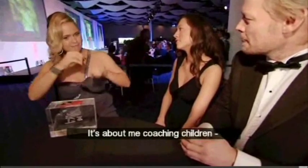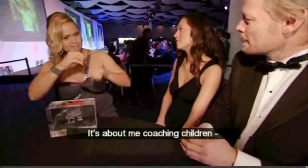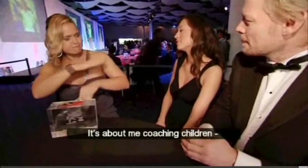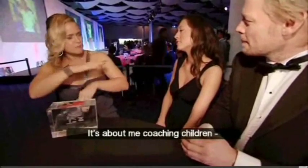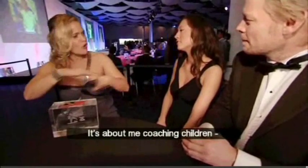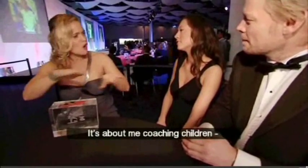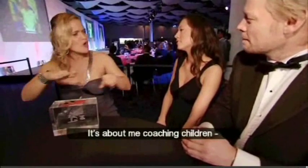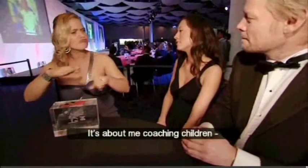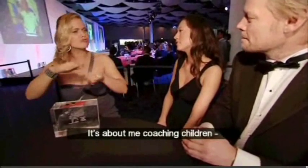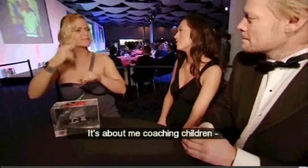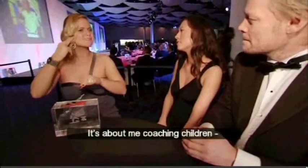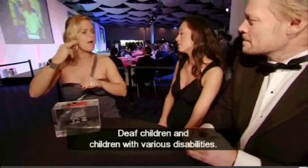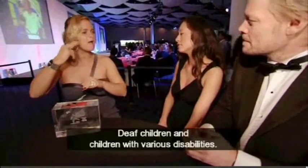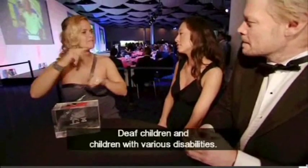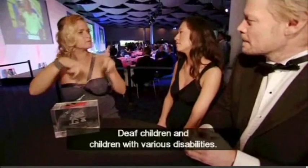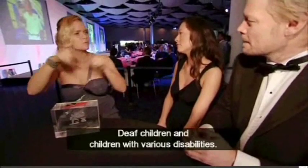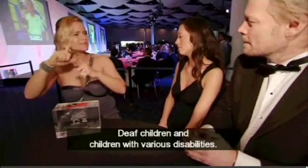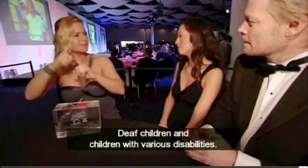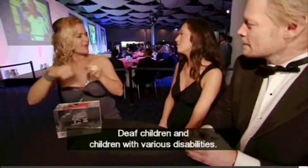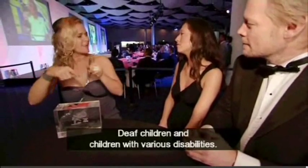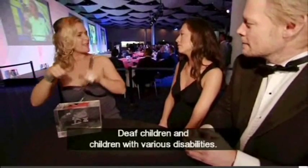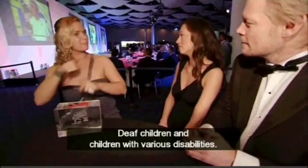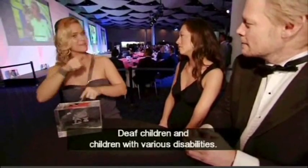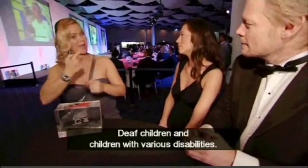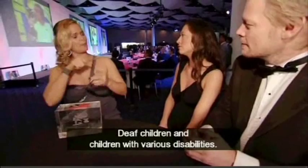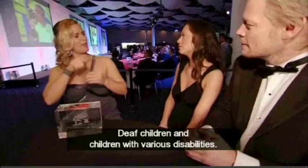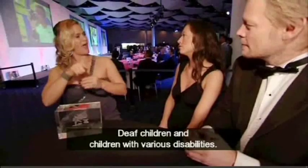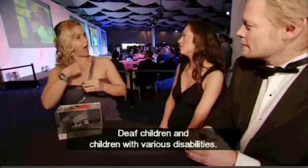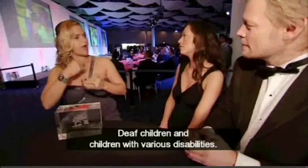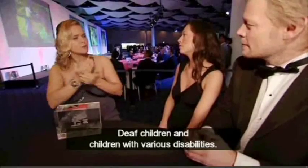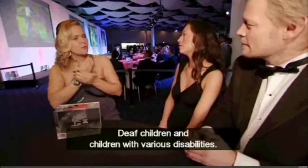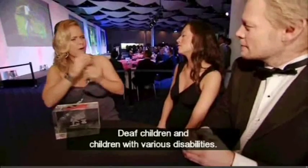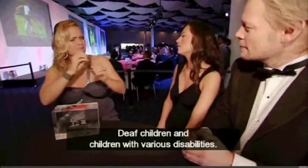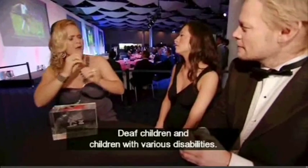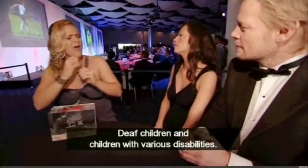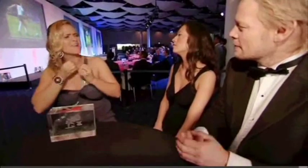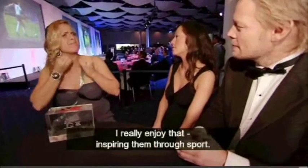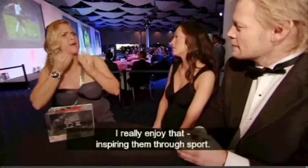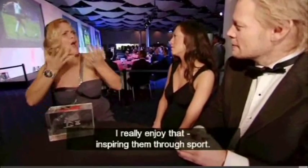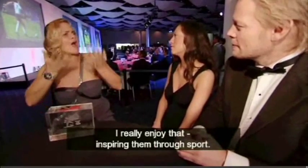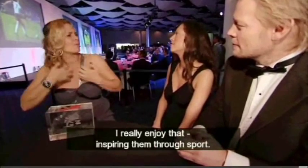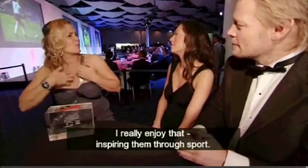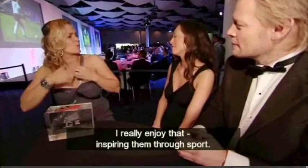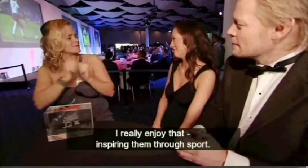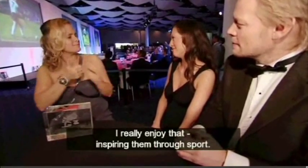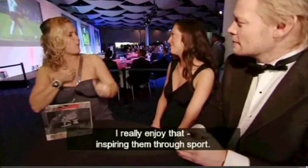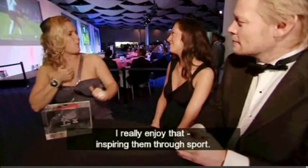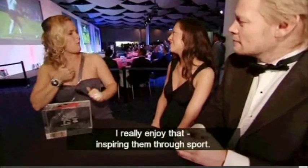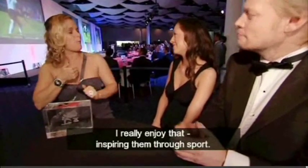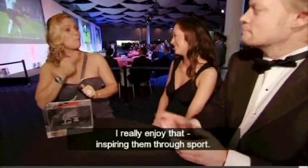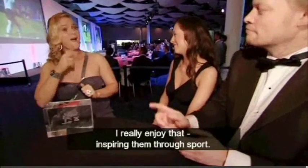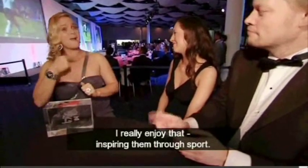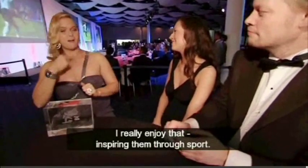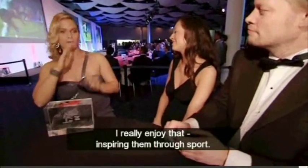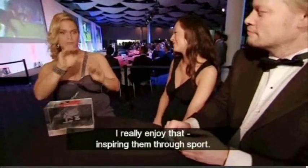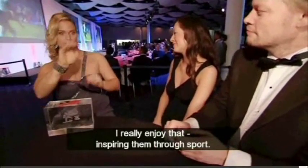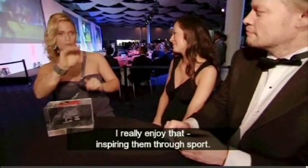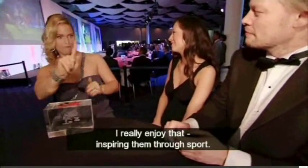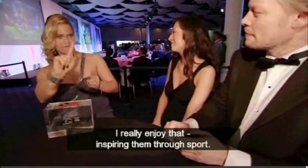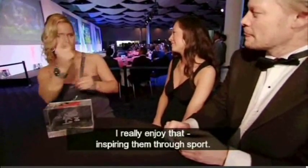about me coaching children, deaf children and children with various disabilities. I really enjoy that, inspiring them through sport.